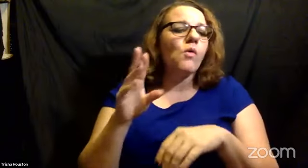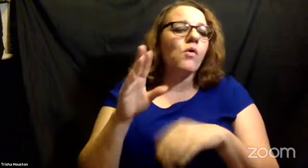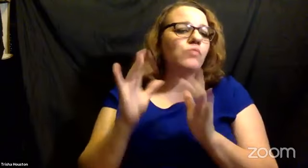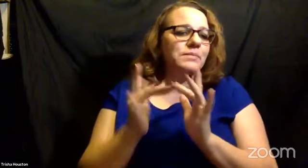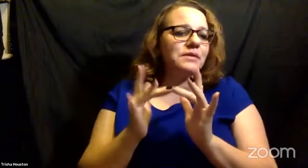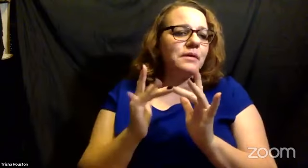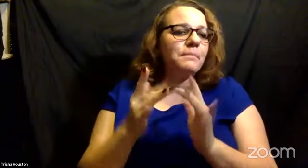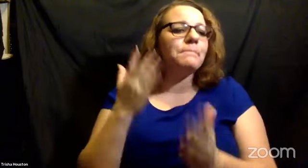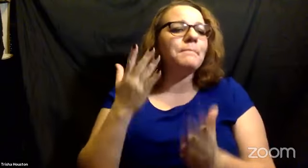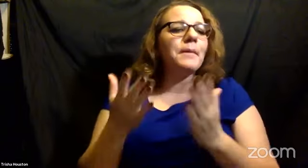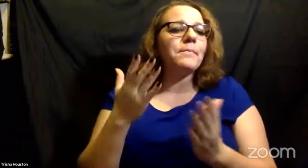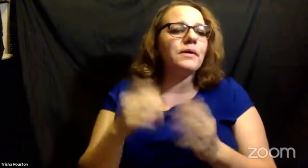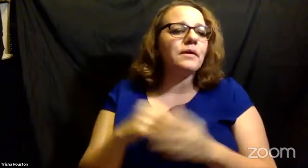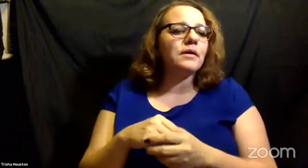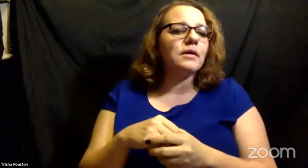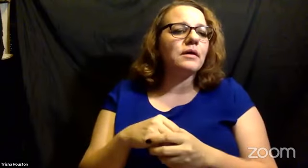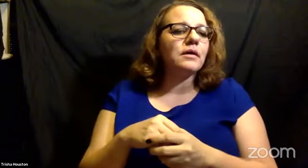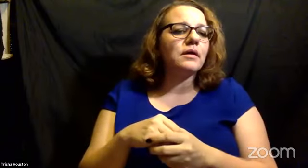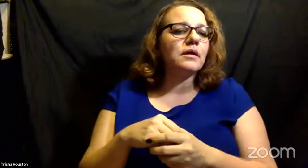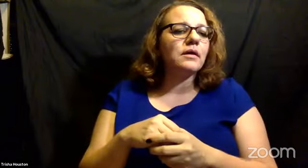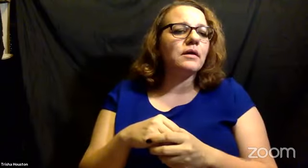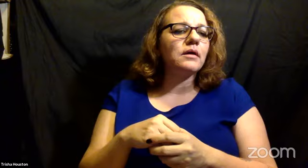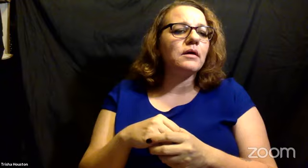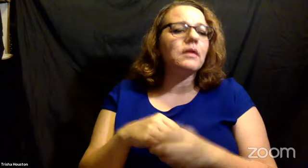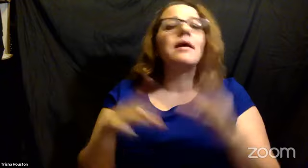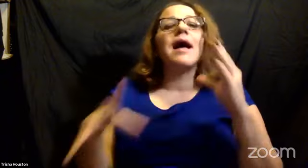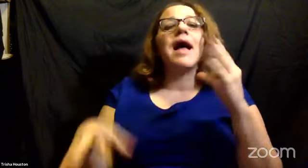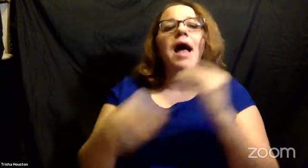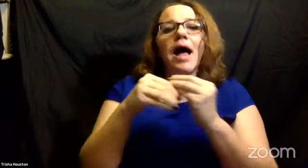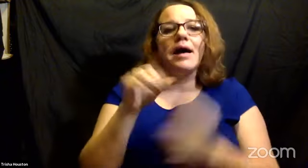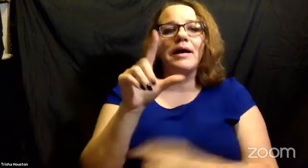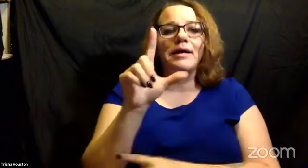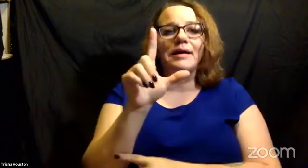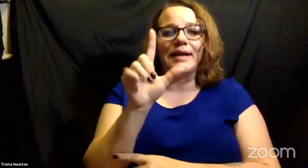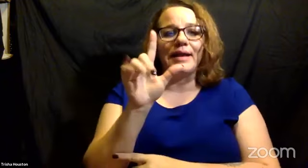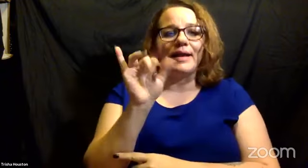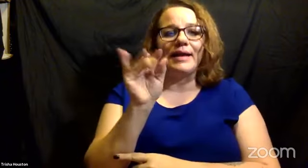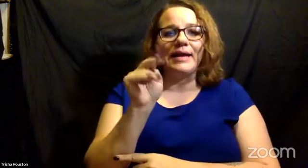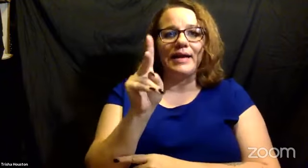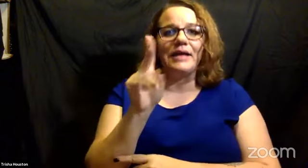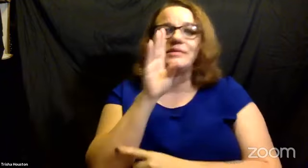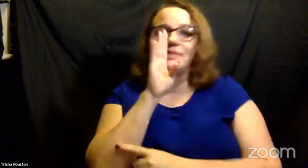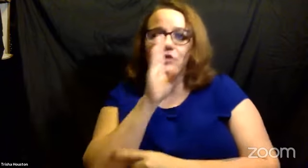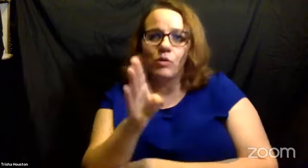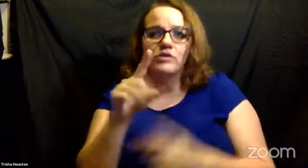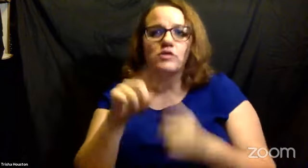And then the next comment is for the flyer on the website. Possibly you could add a